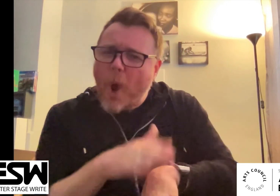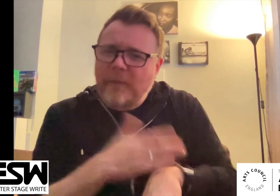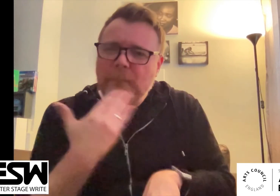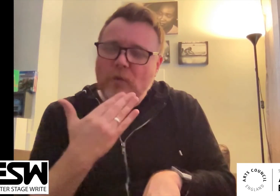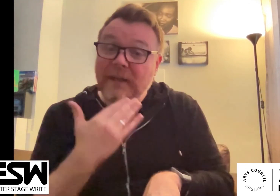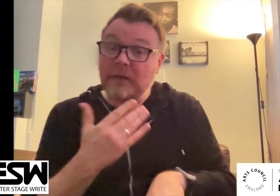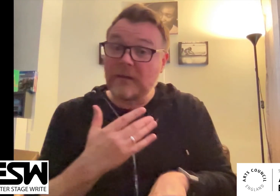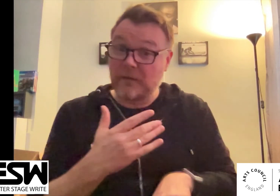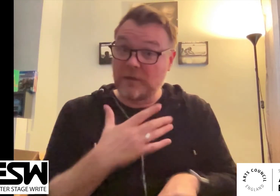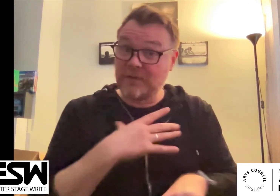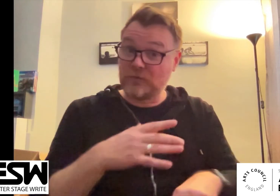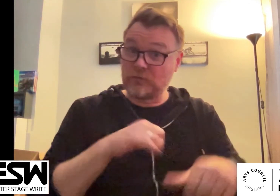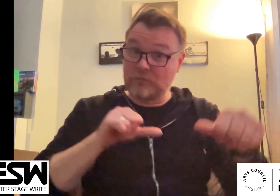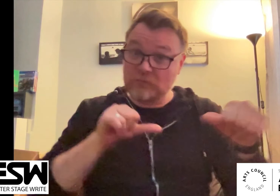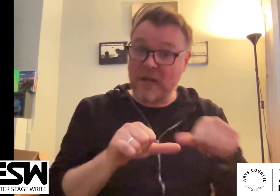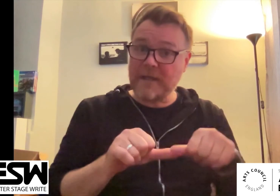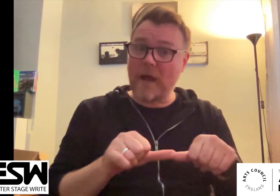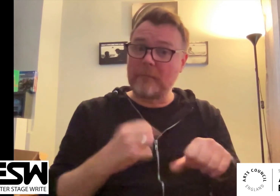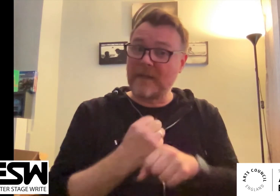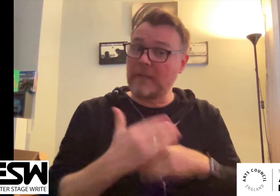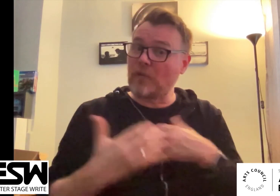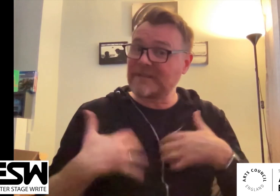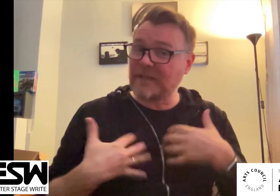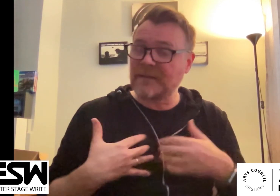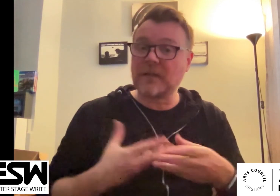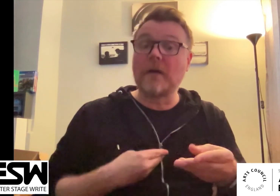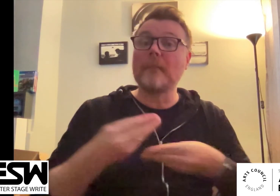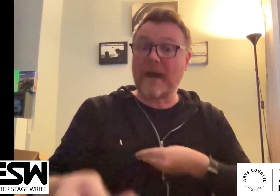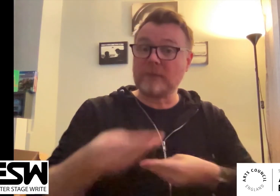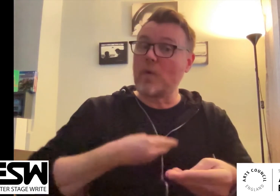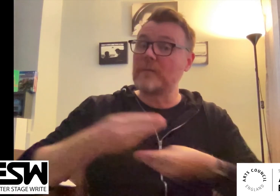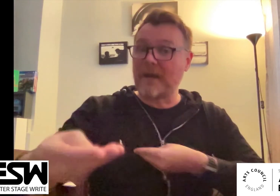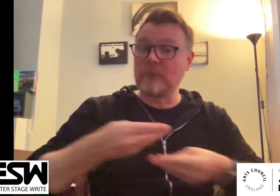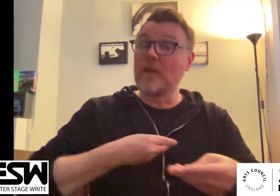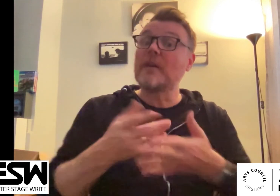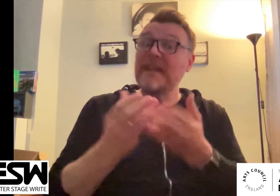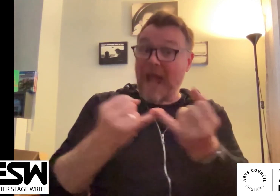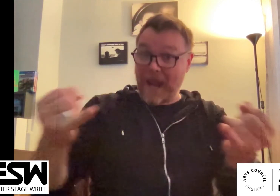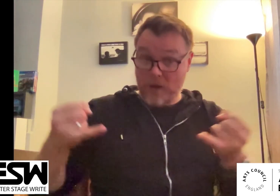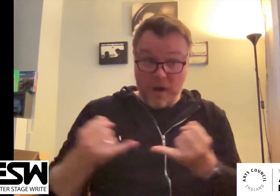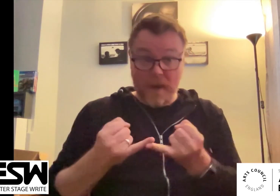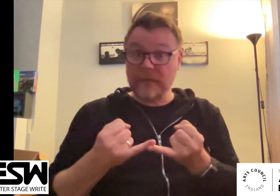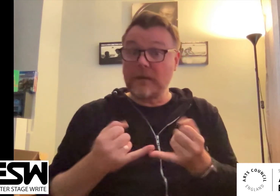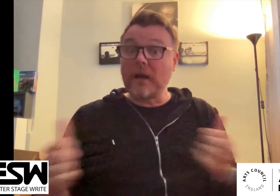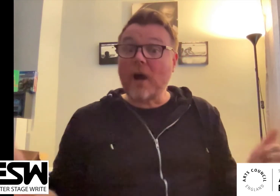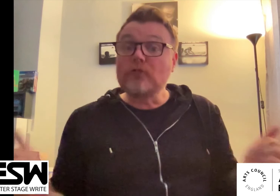Maybe I feel that some of your script is a bit slow and it needs tightening up. So then once the